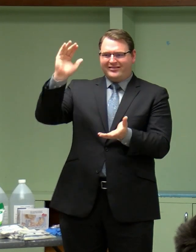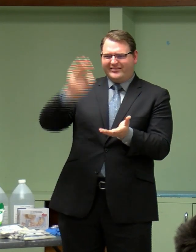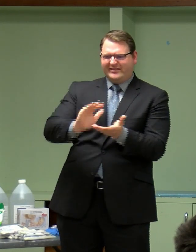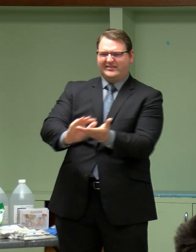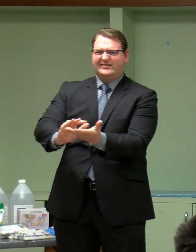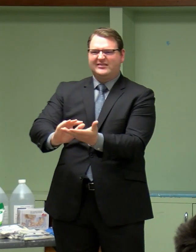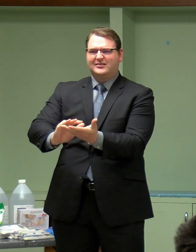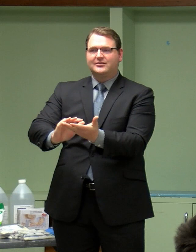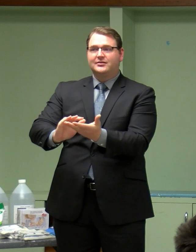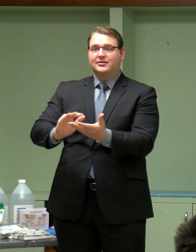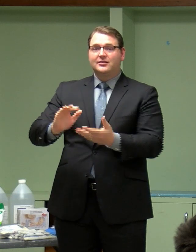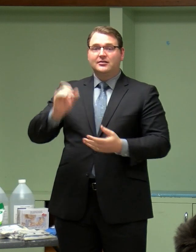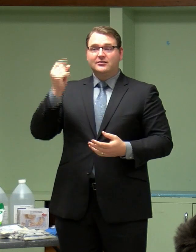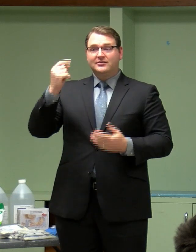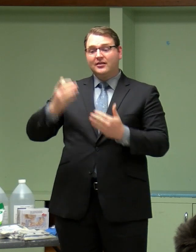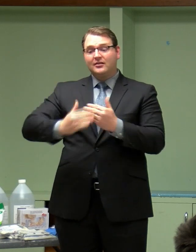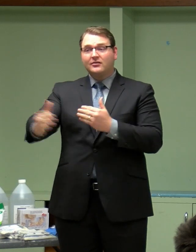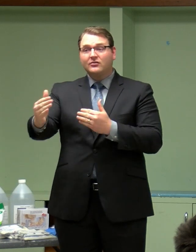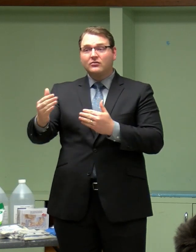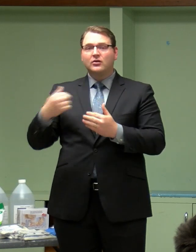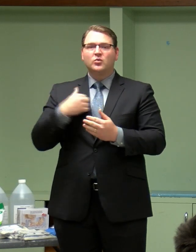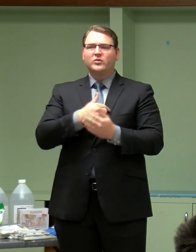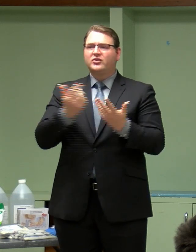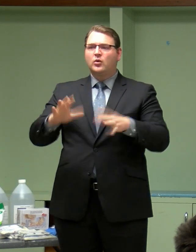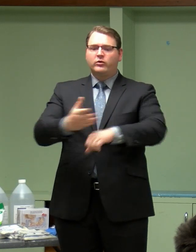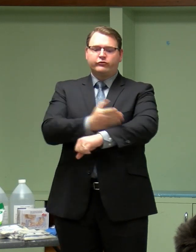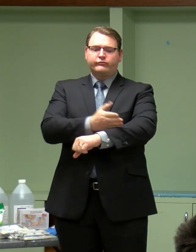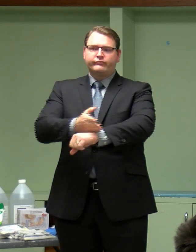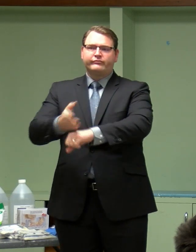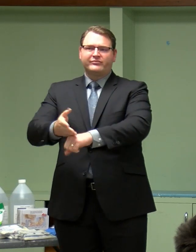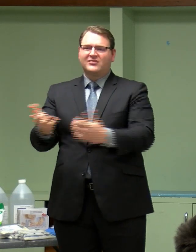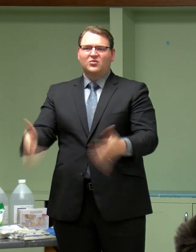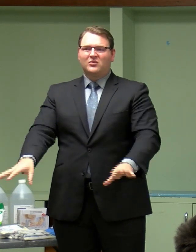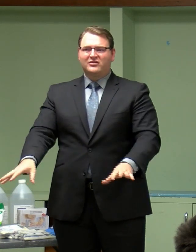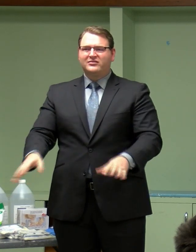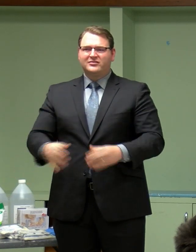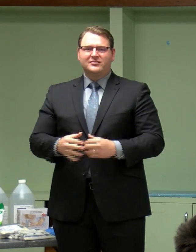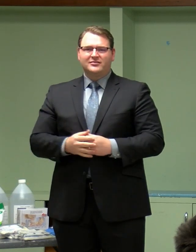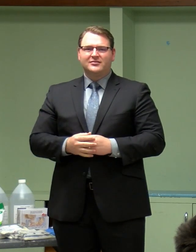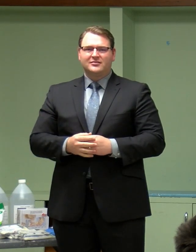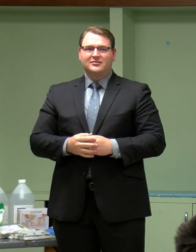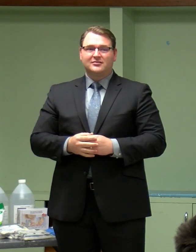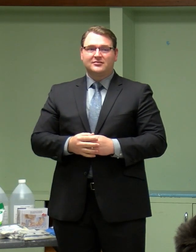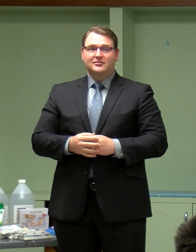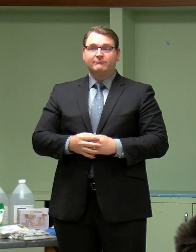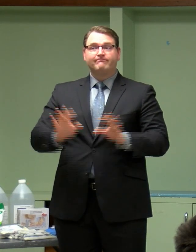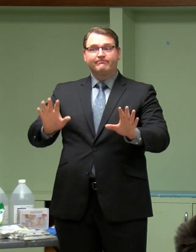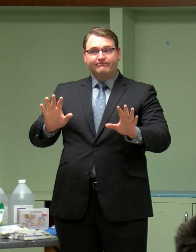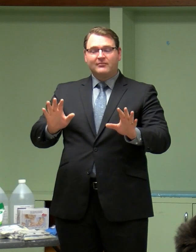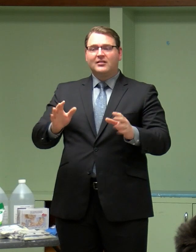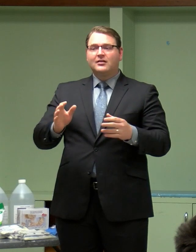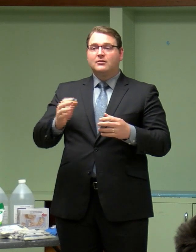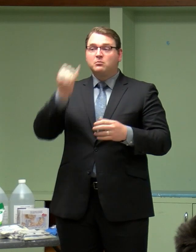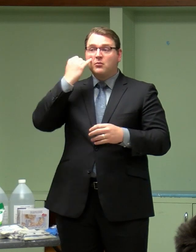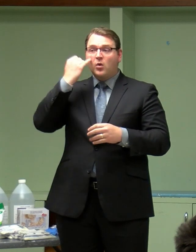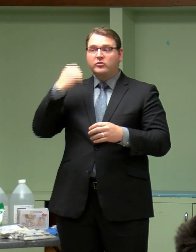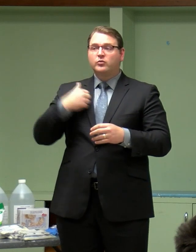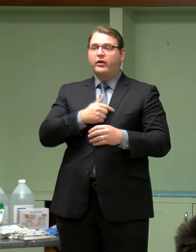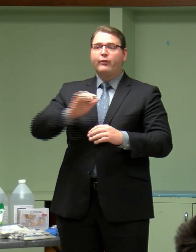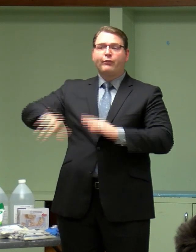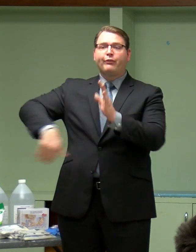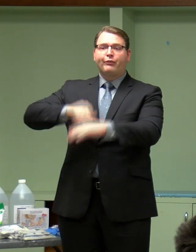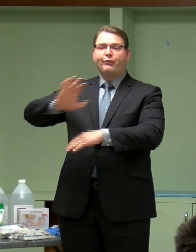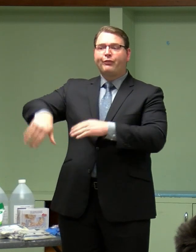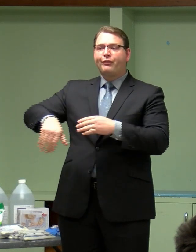backward. Because my fear is that if we move backward, we will wind up in the situation that New York is. Now, I don't want to be too gloomy about